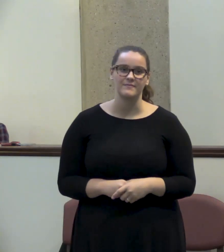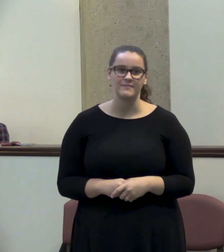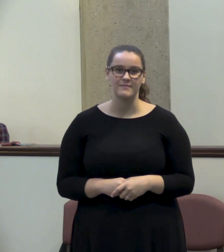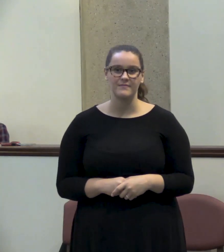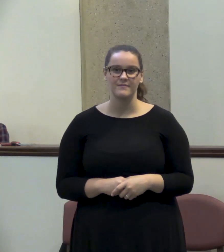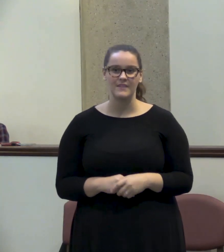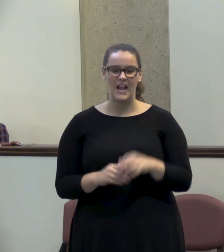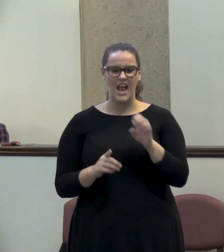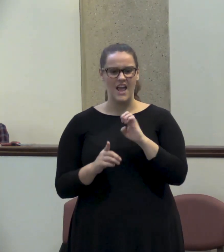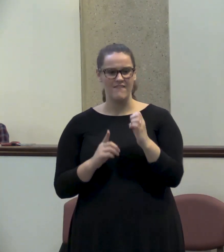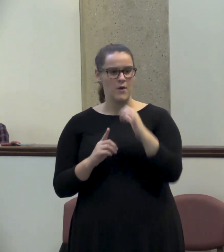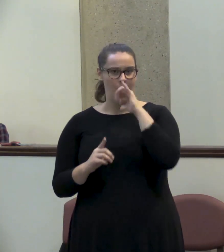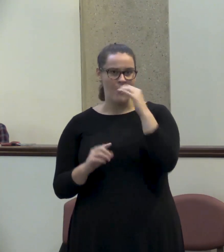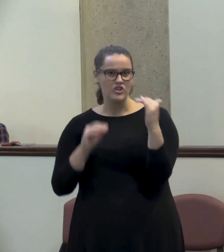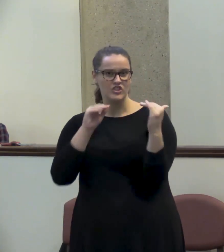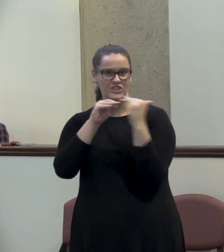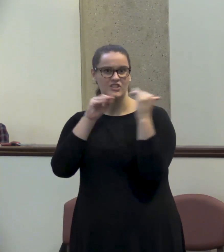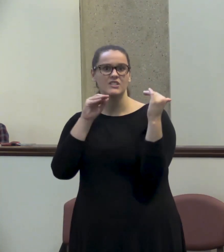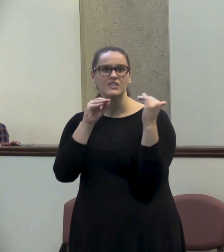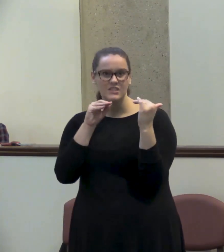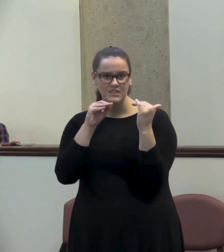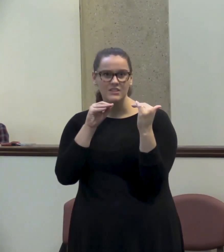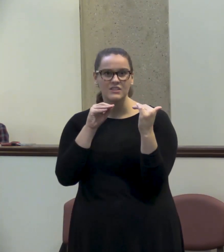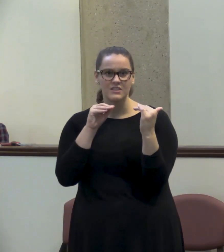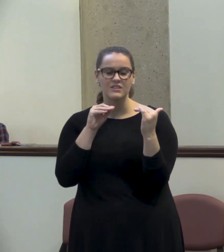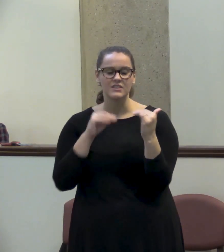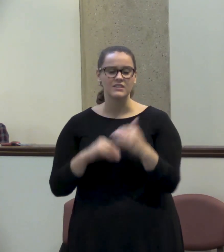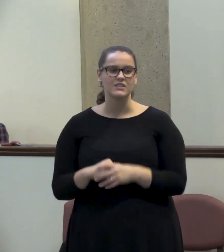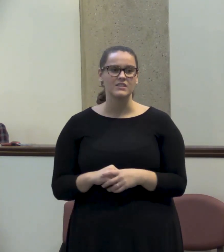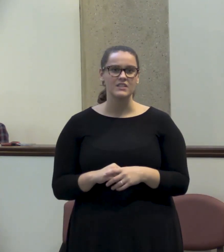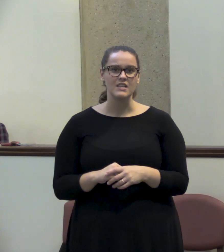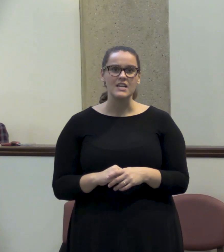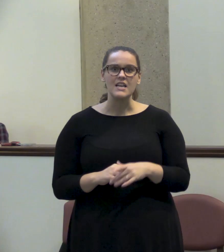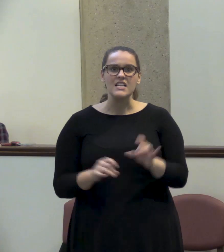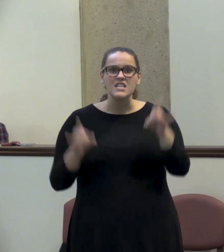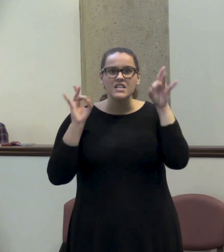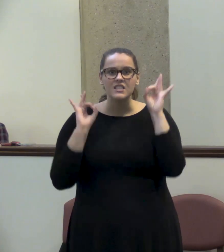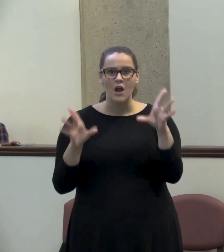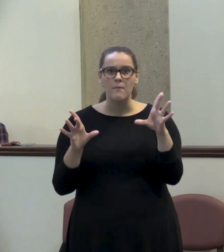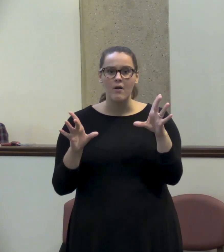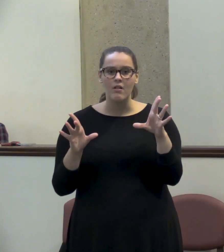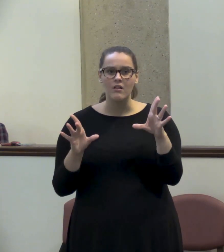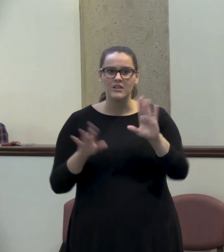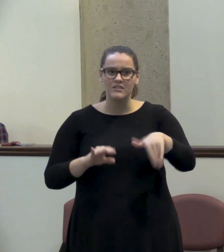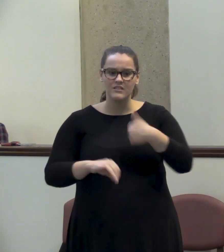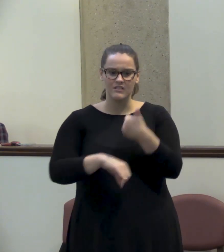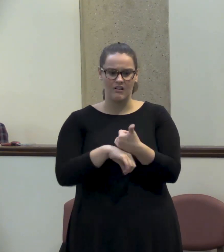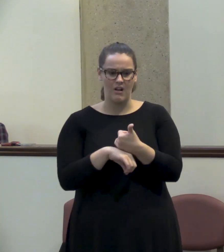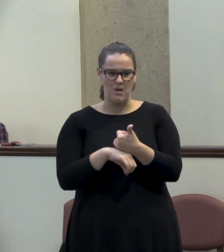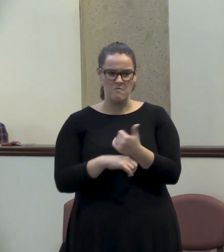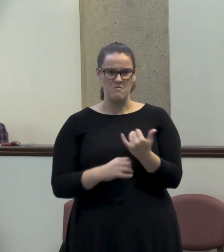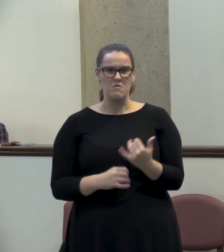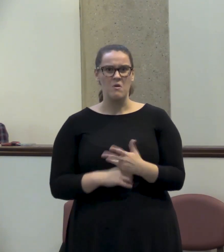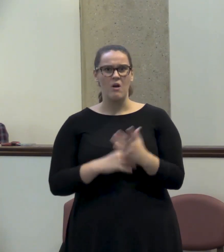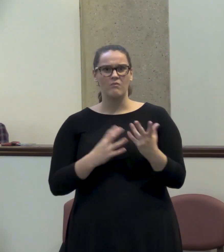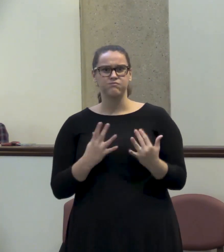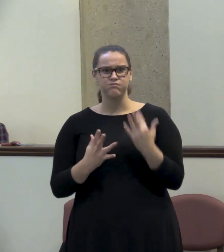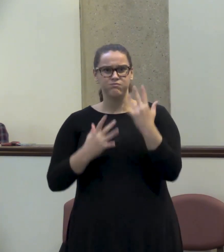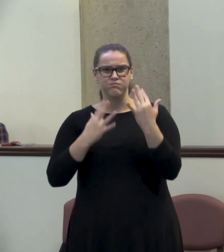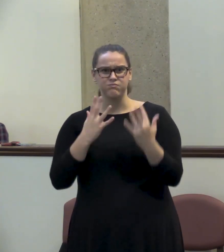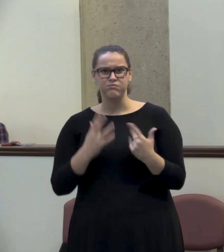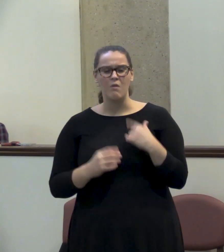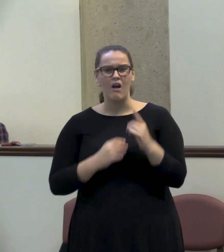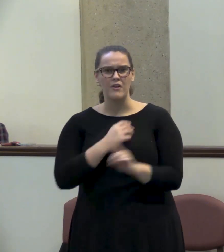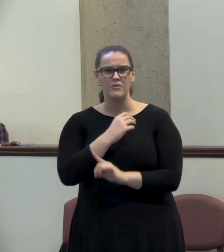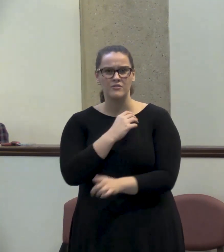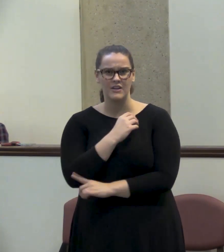Environmental injustice and building incinerators in people's neighborhoods is obscene. She continues to prevent the building of incinerators that cause